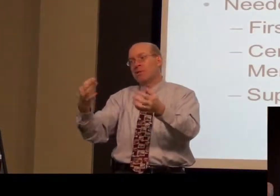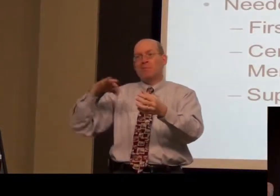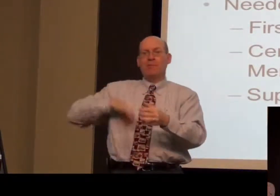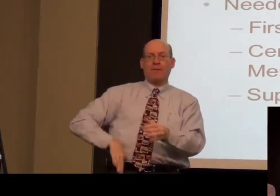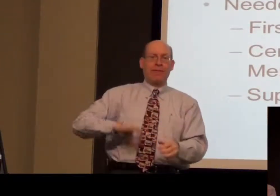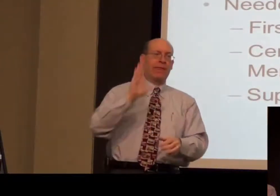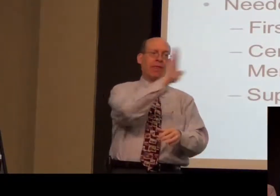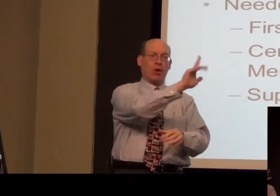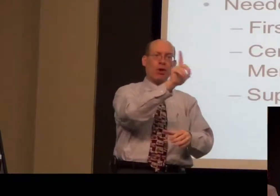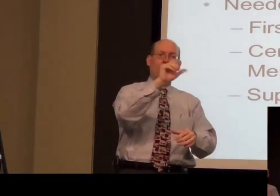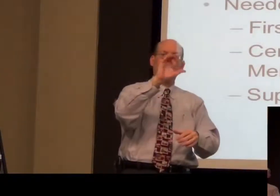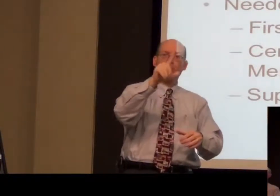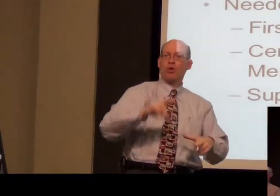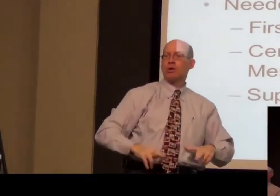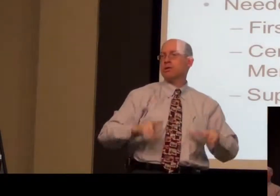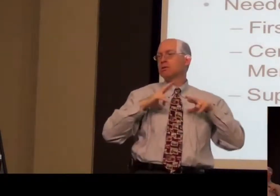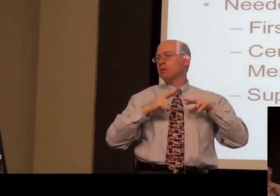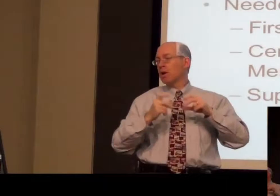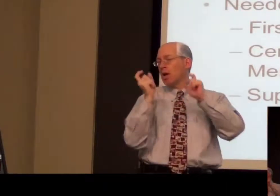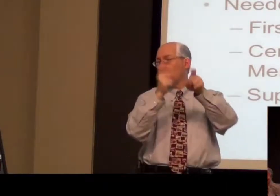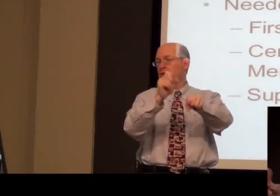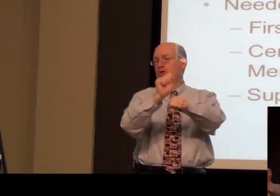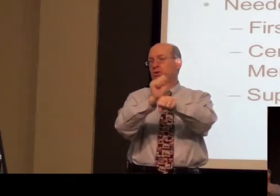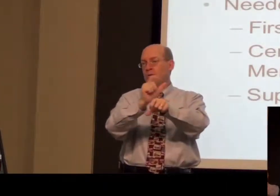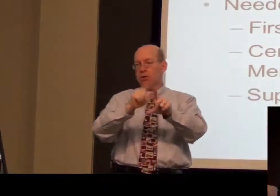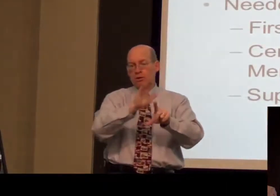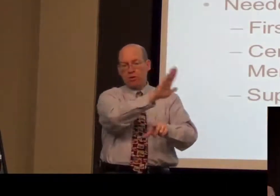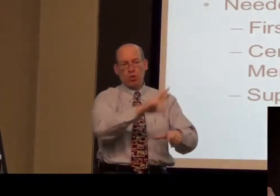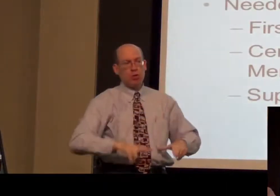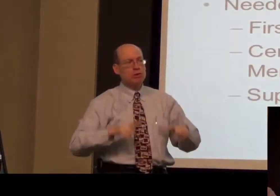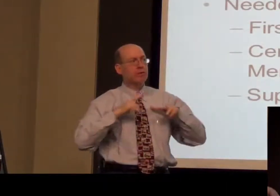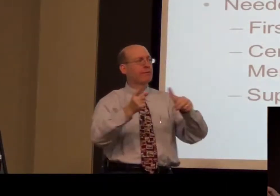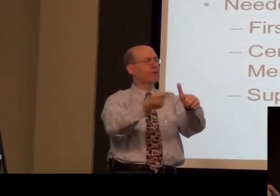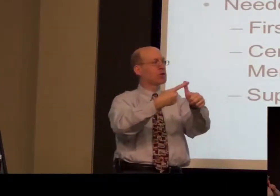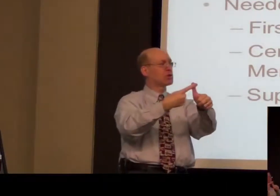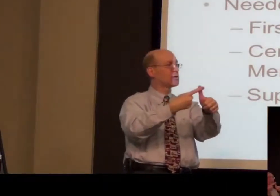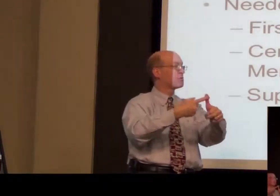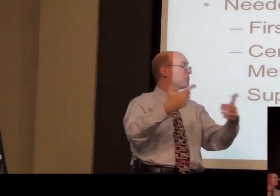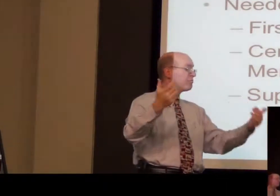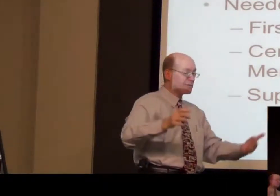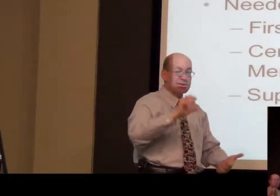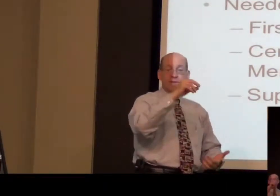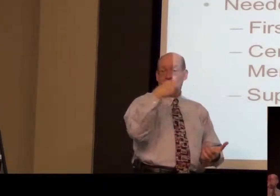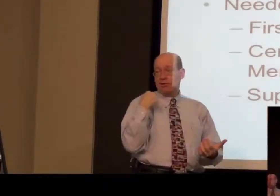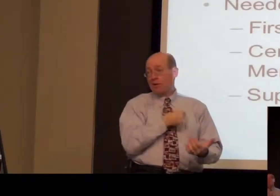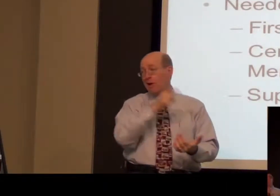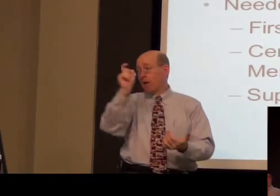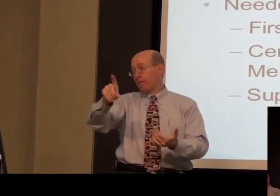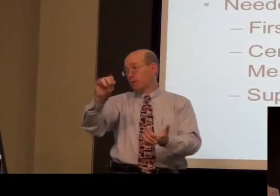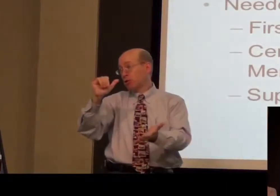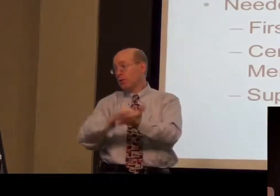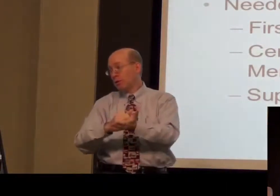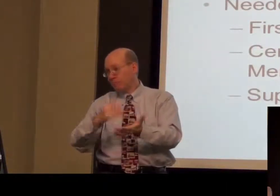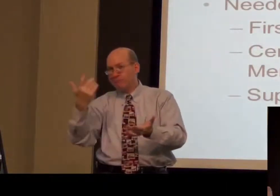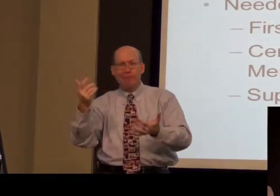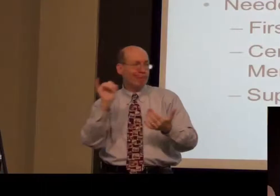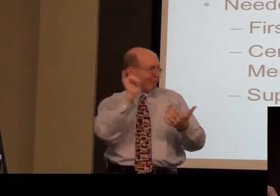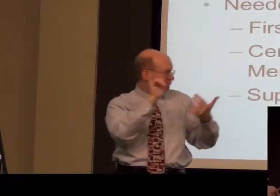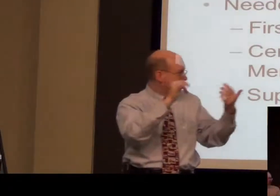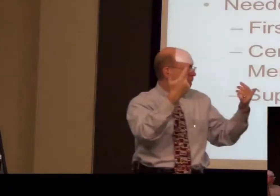create infrastructure would also want to benefit their employees and their residents first. So of